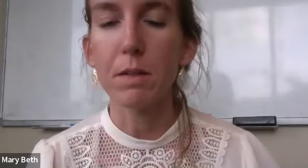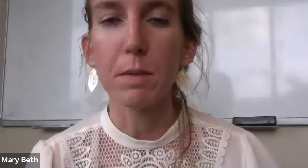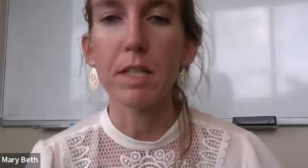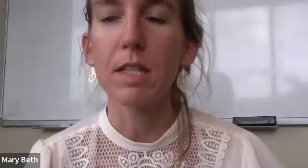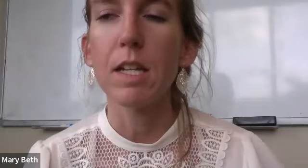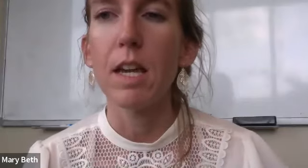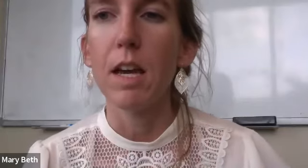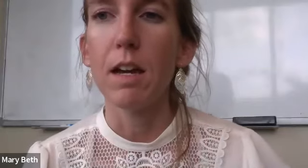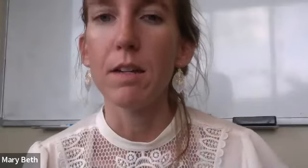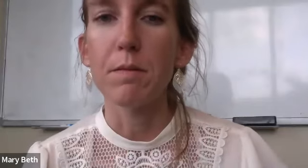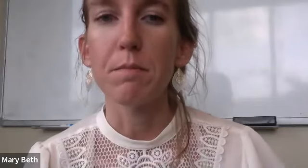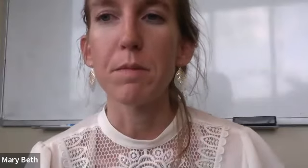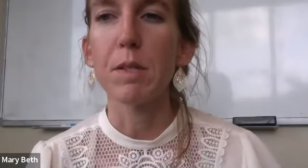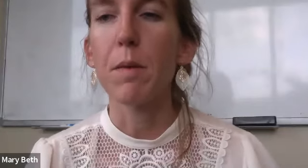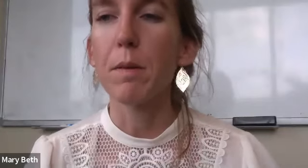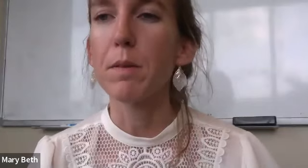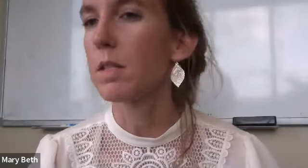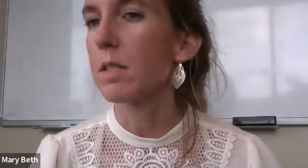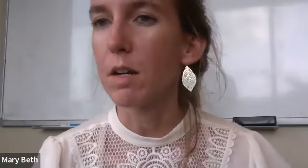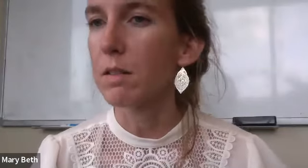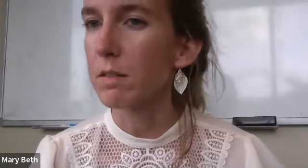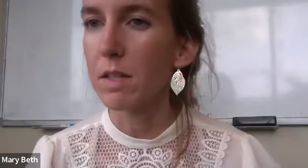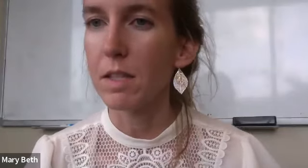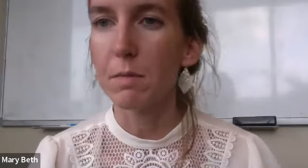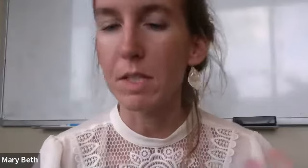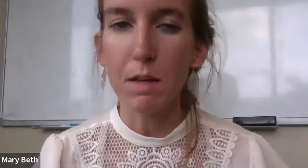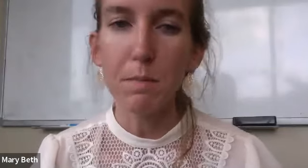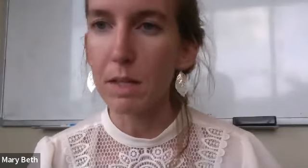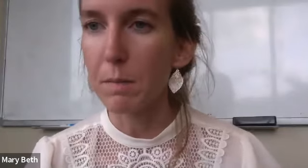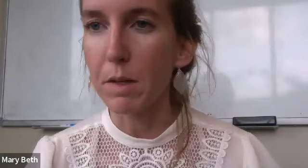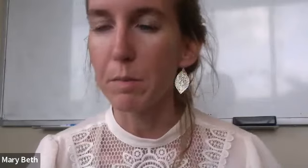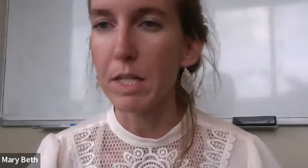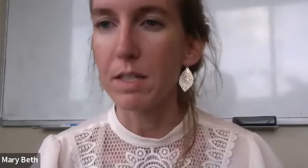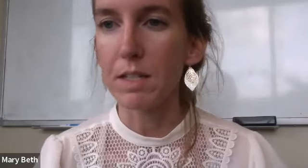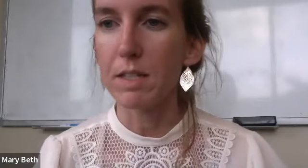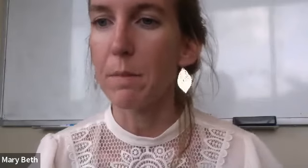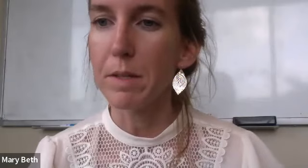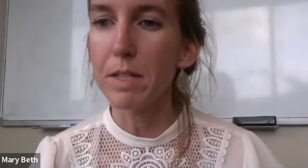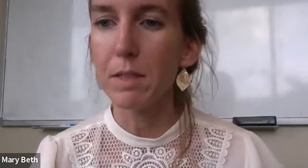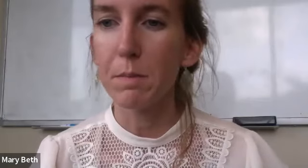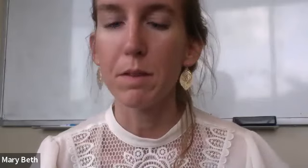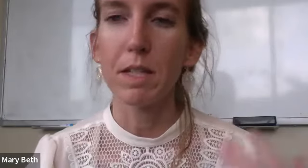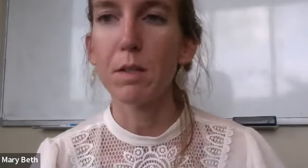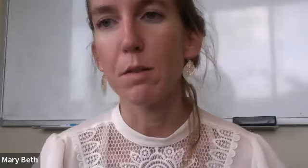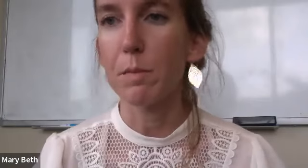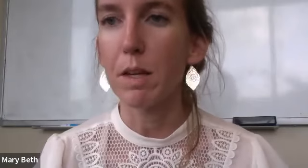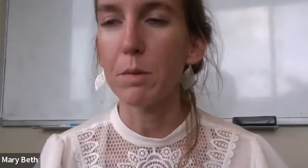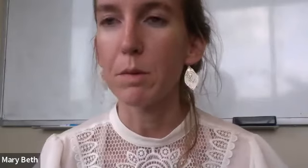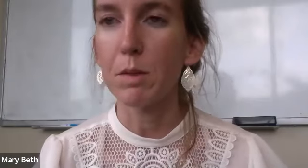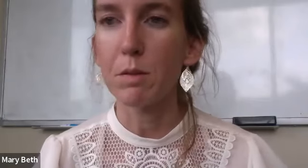bit. So I'm able to talk to them some like about basic topics, but I'd like to be able to do